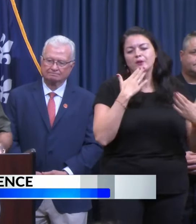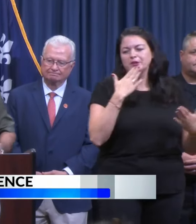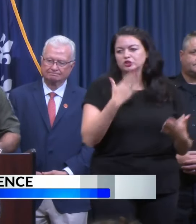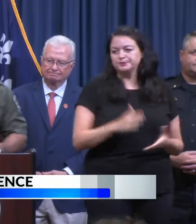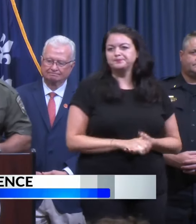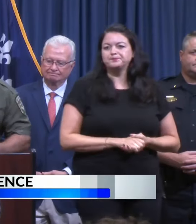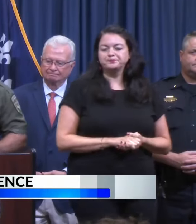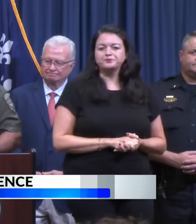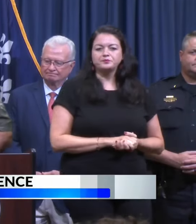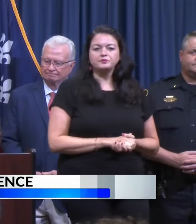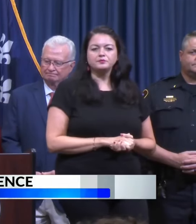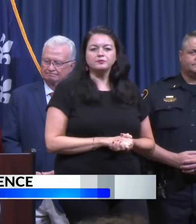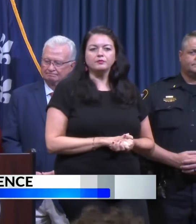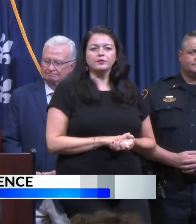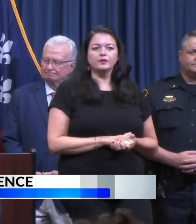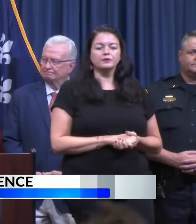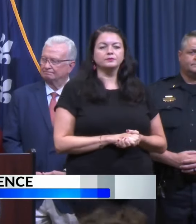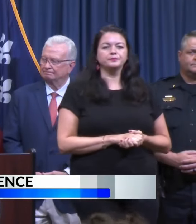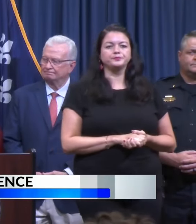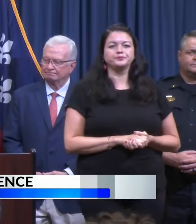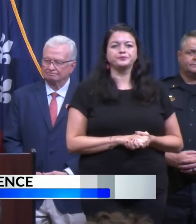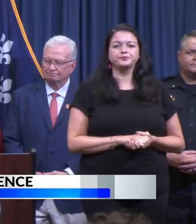much.